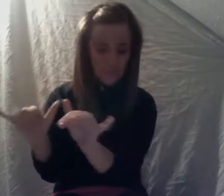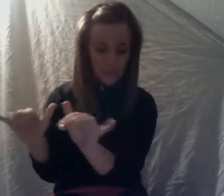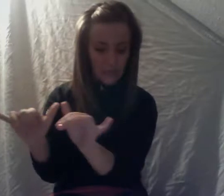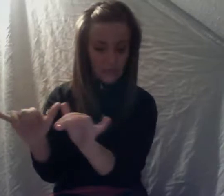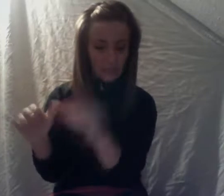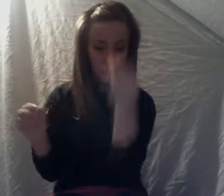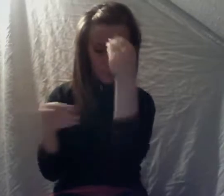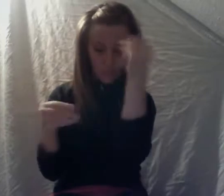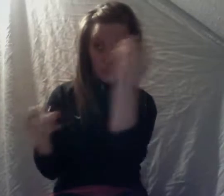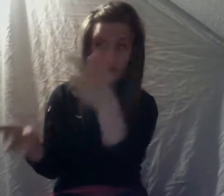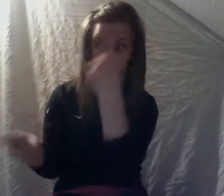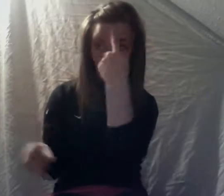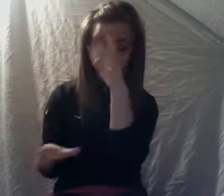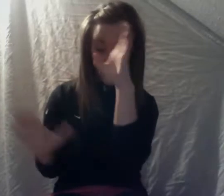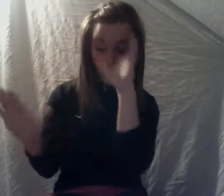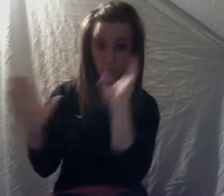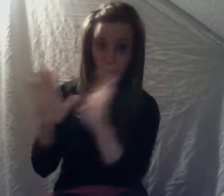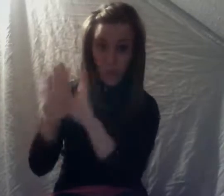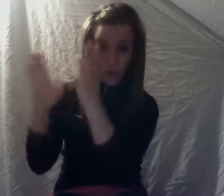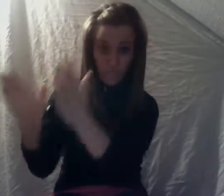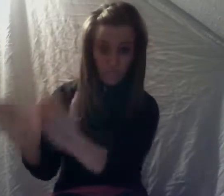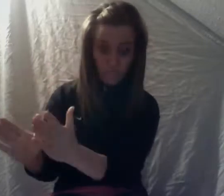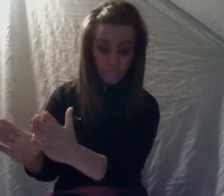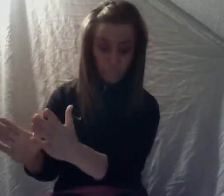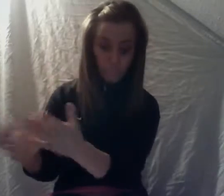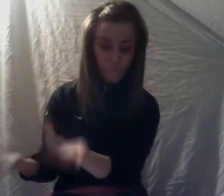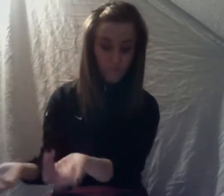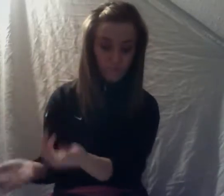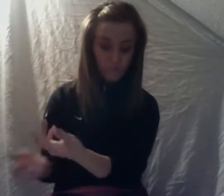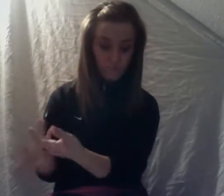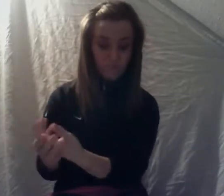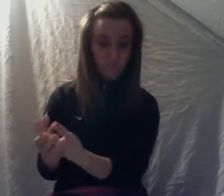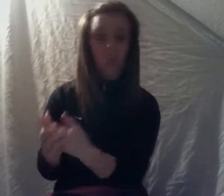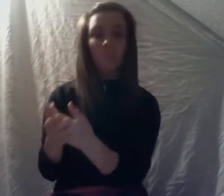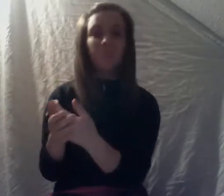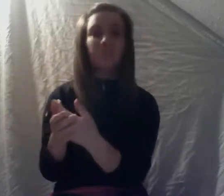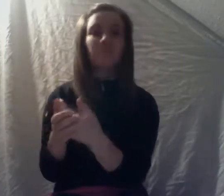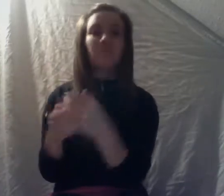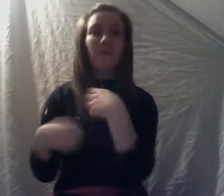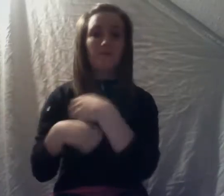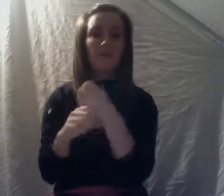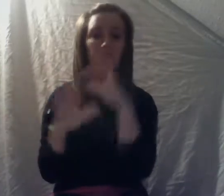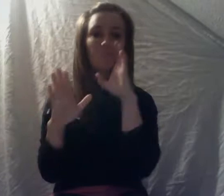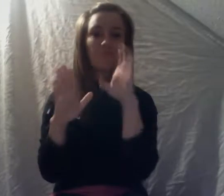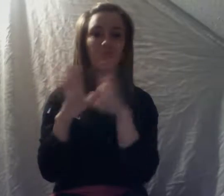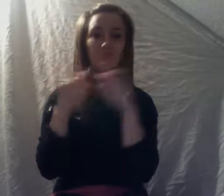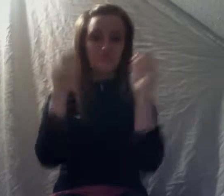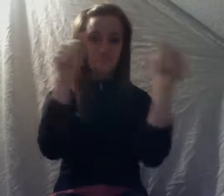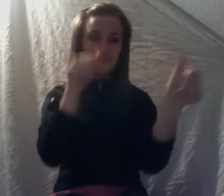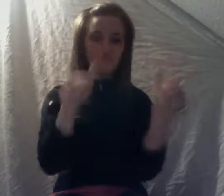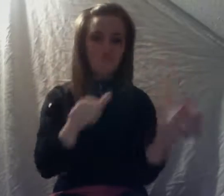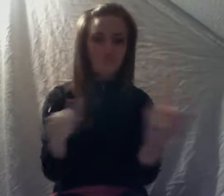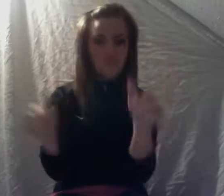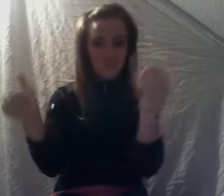Once all the stories have been assigned and the pages have been drawn out, the writers go to work and research